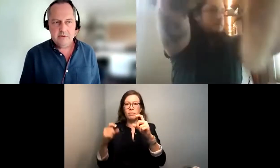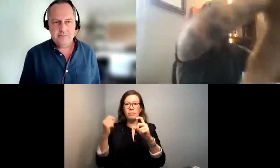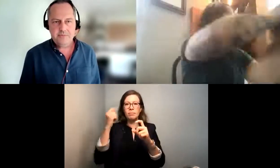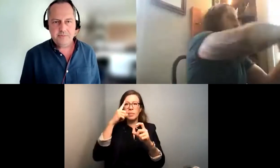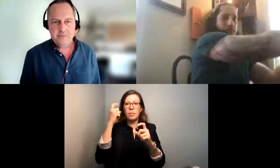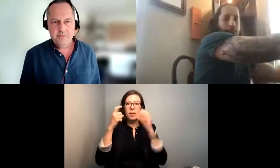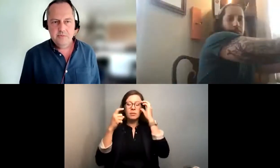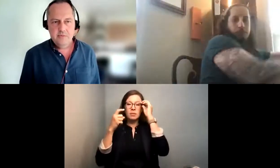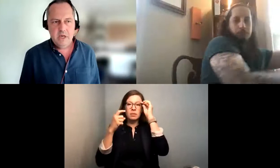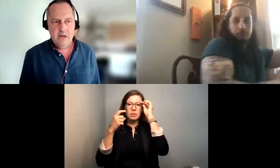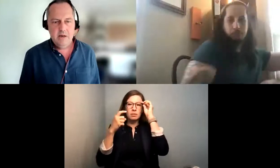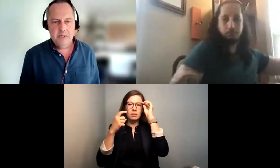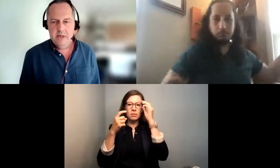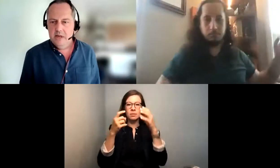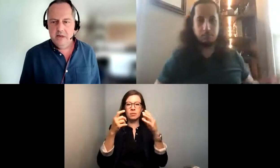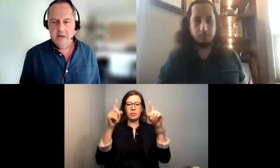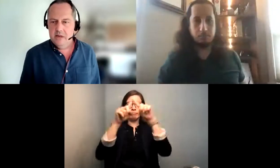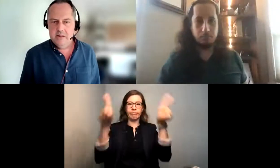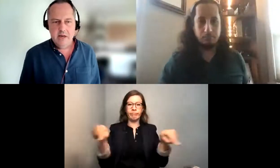estate, and